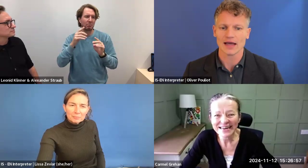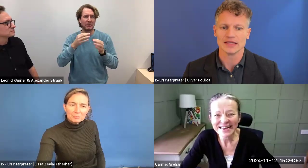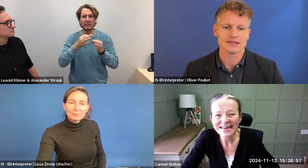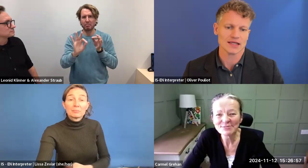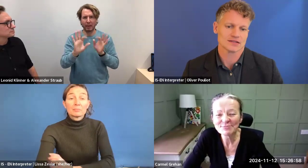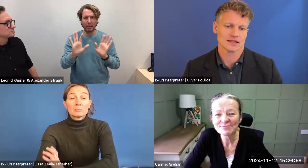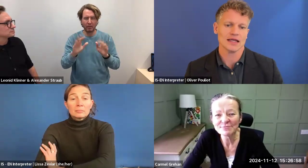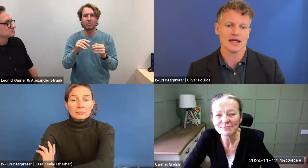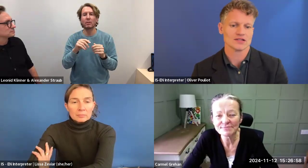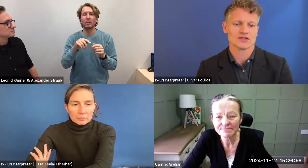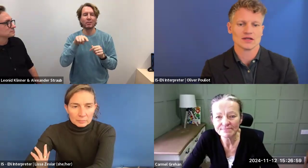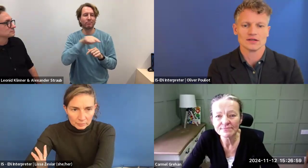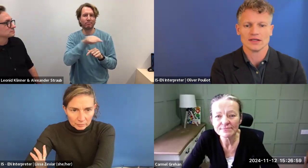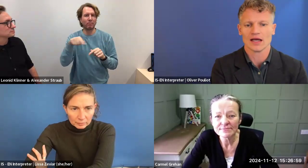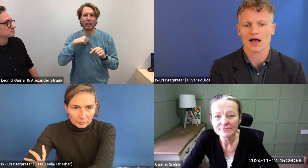mean,